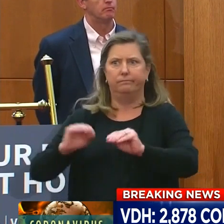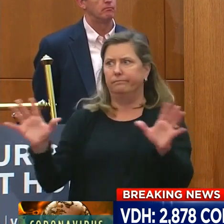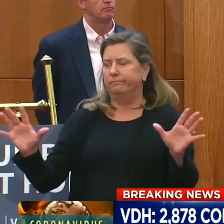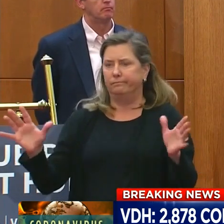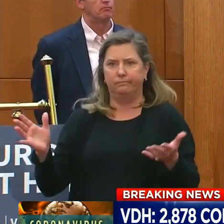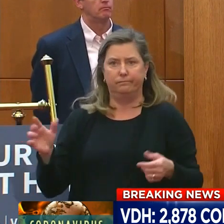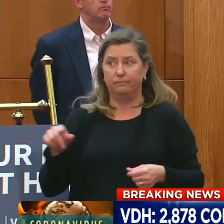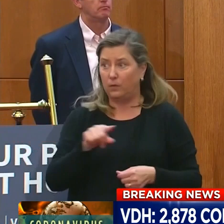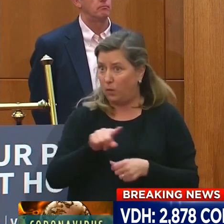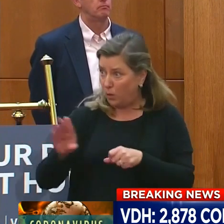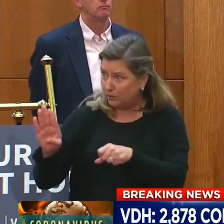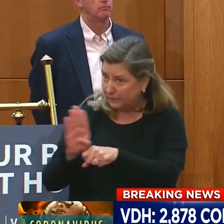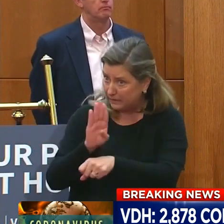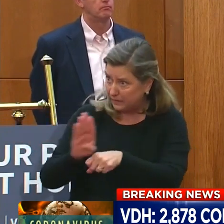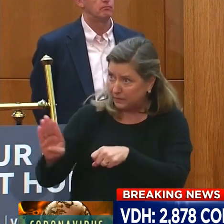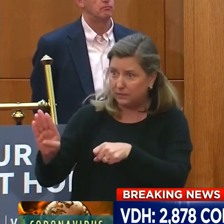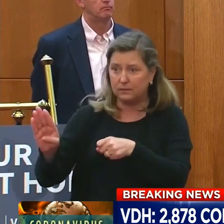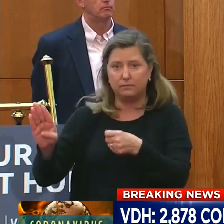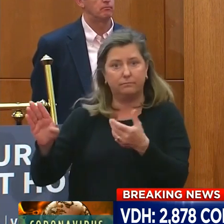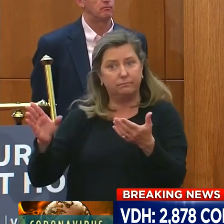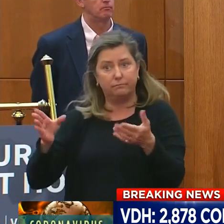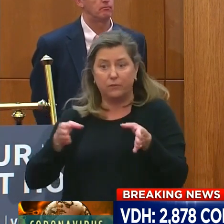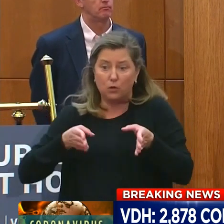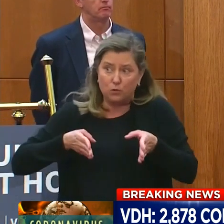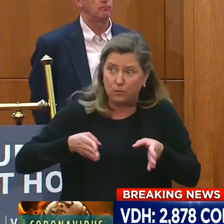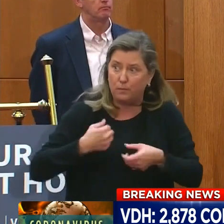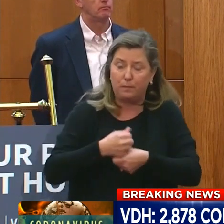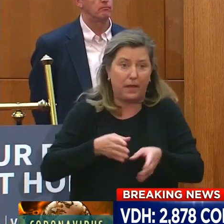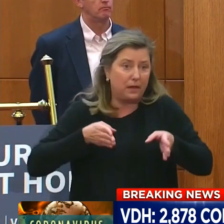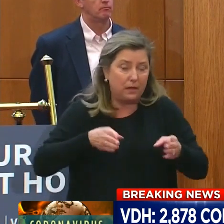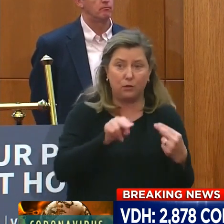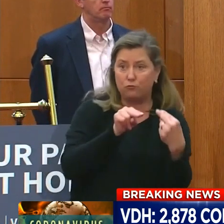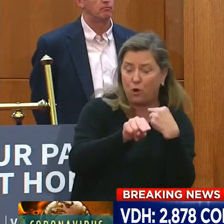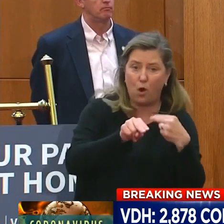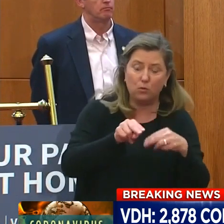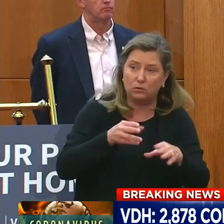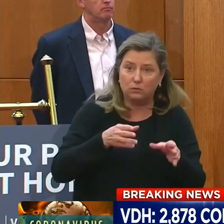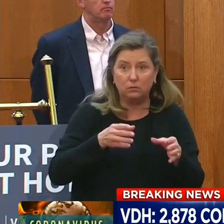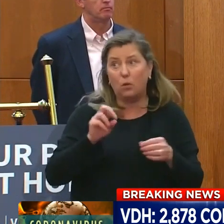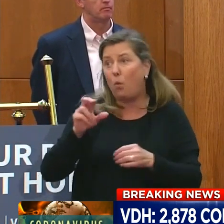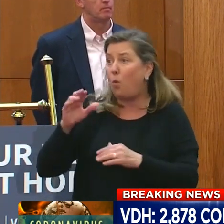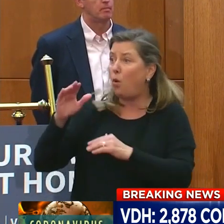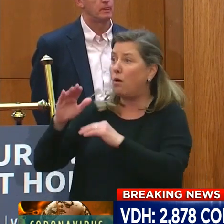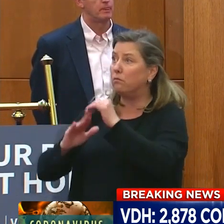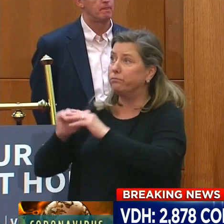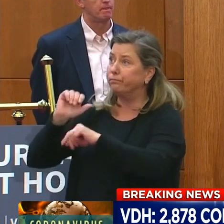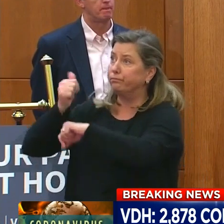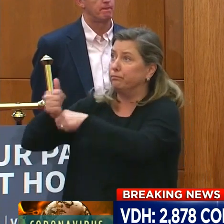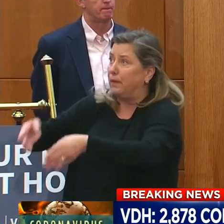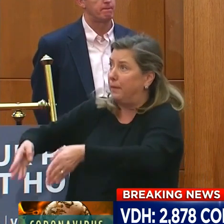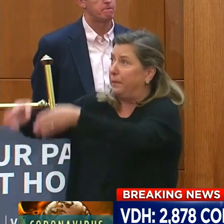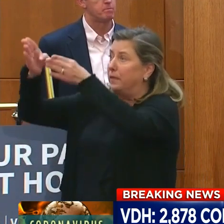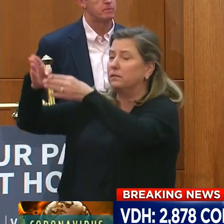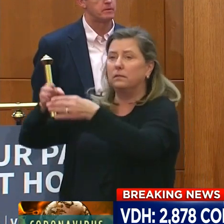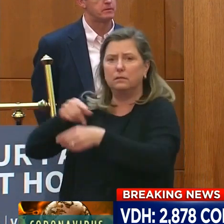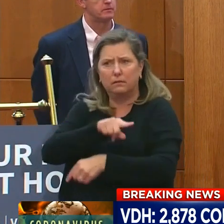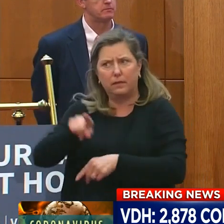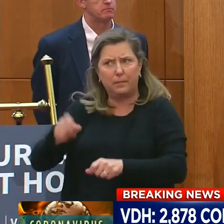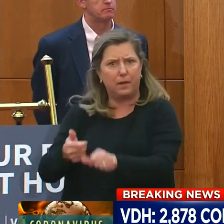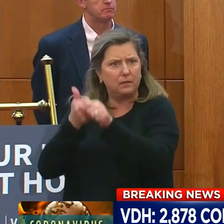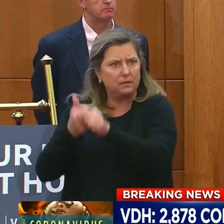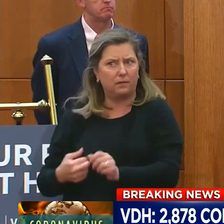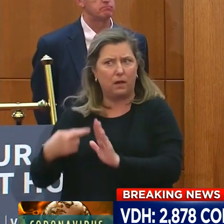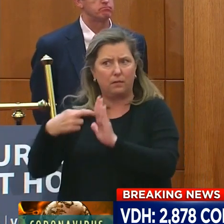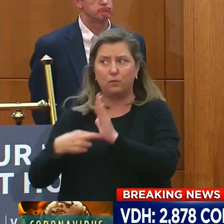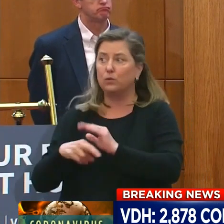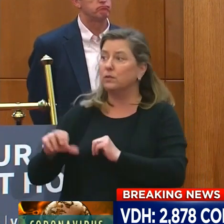these businesses, whether they be road construction or building construction, are to adhere to the rules,